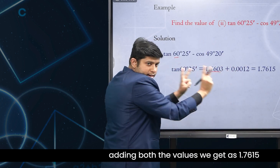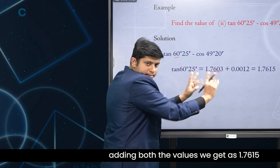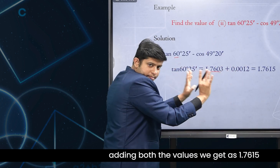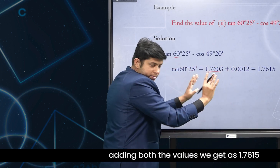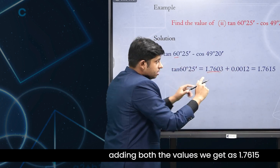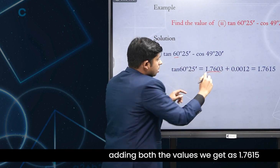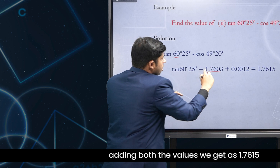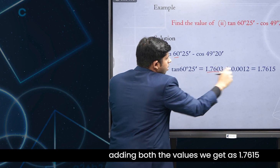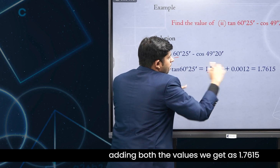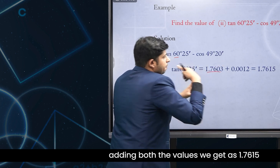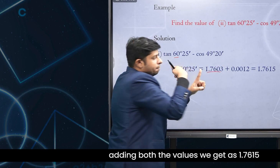as 1.7615.